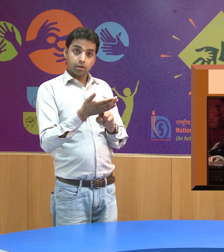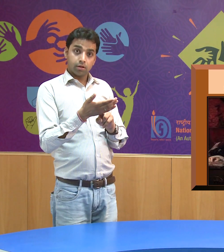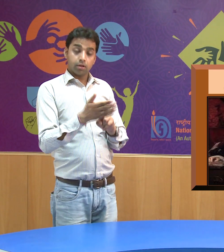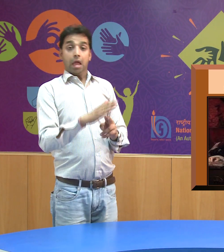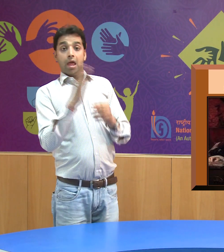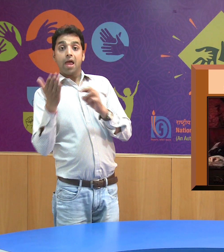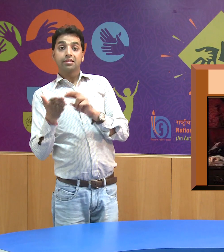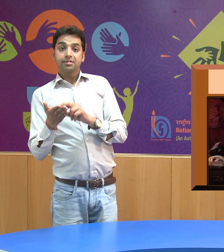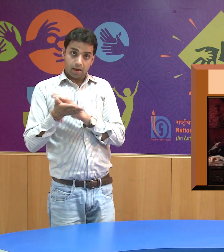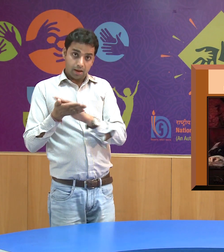Hastings,